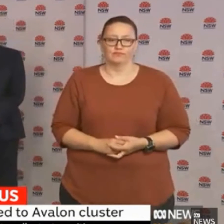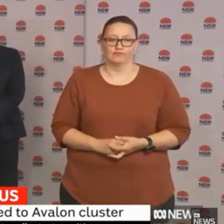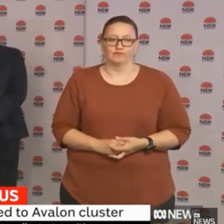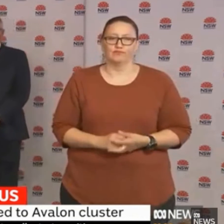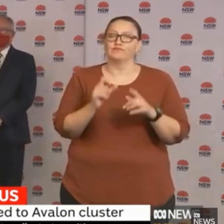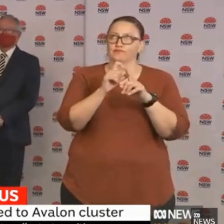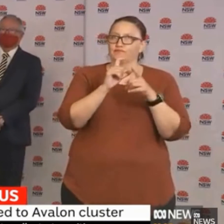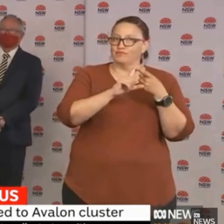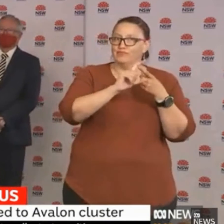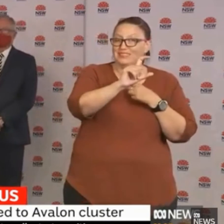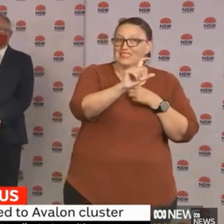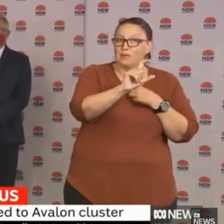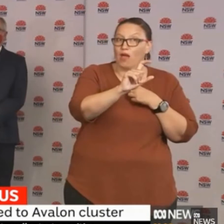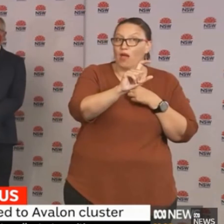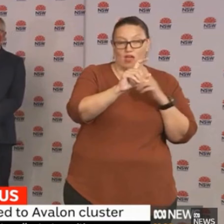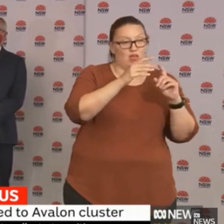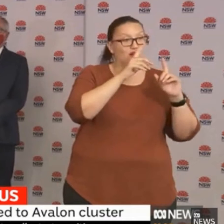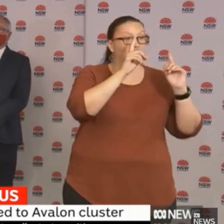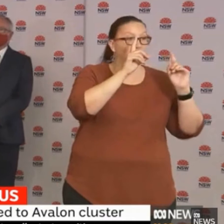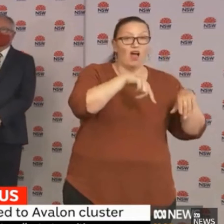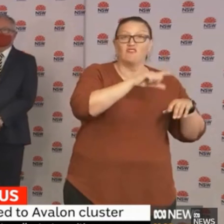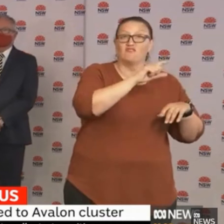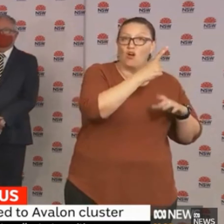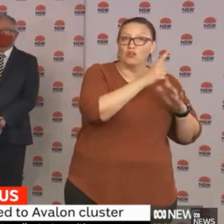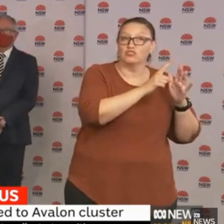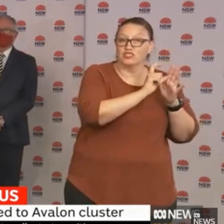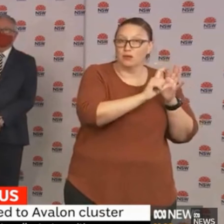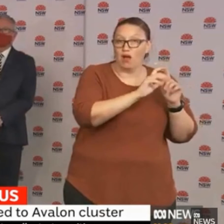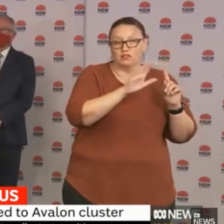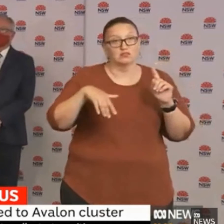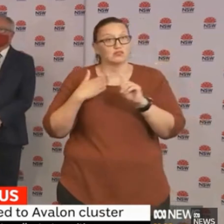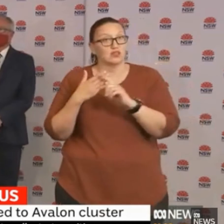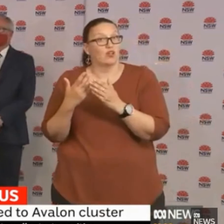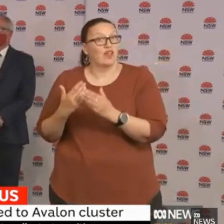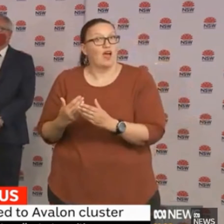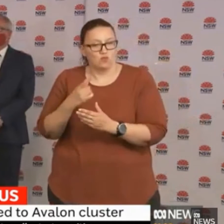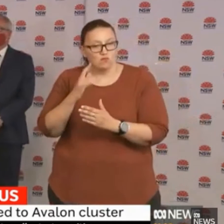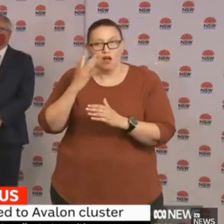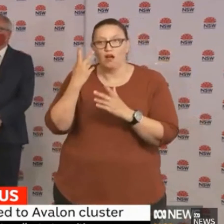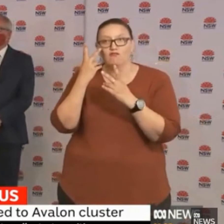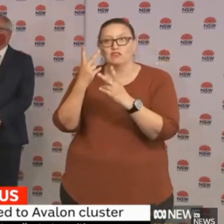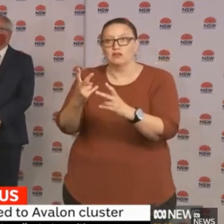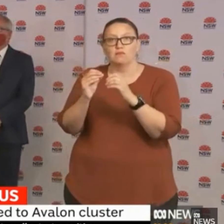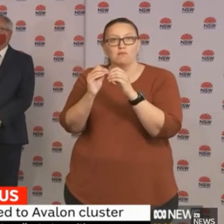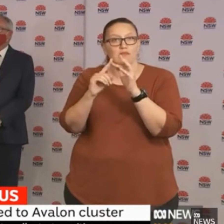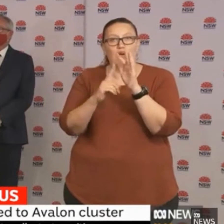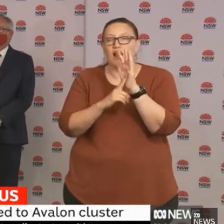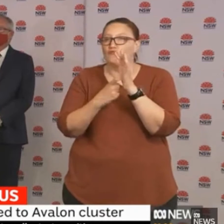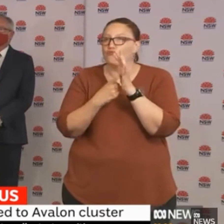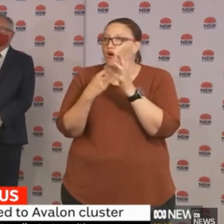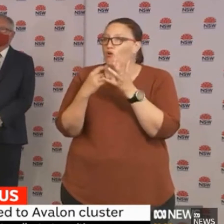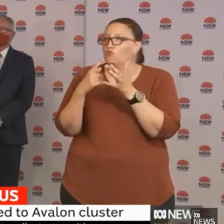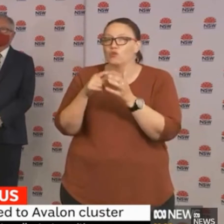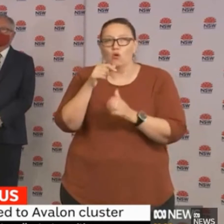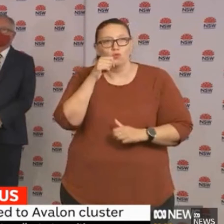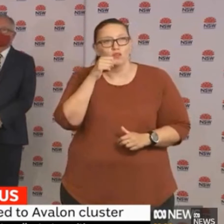in December and had symptoms that could be compatible with COVID, we're asking you to come forward for testing. This is part of the detective